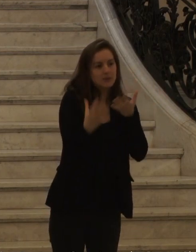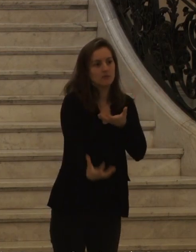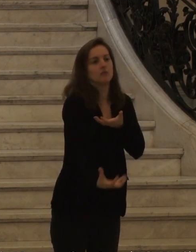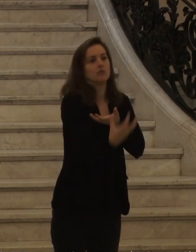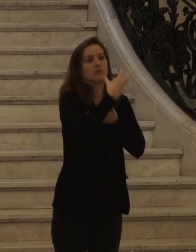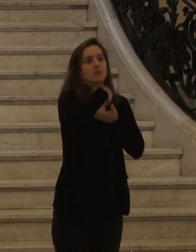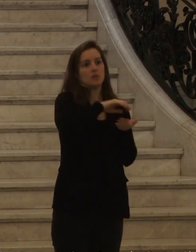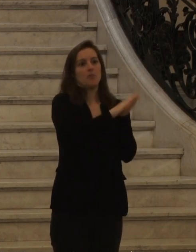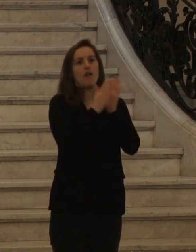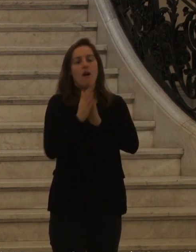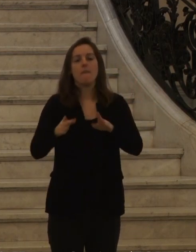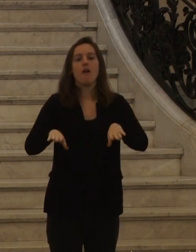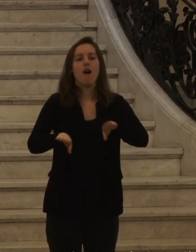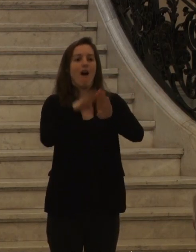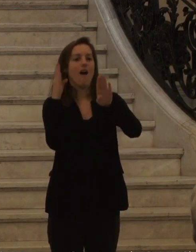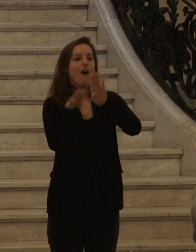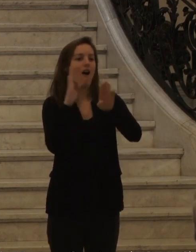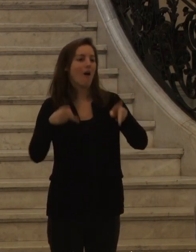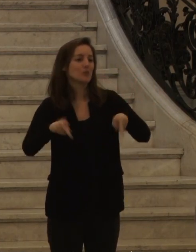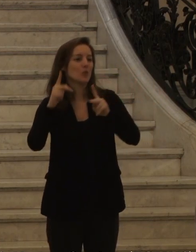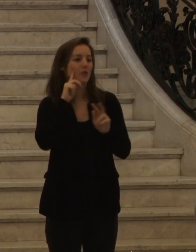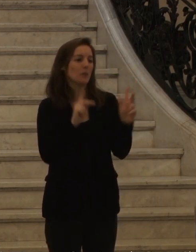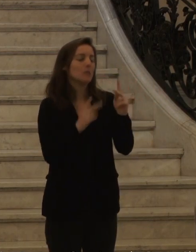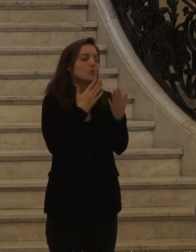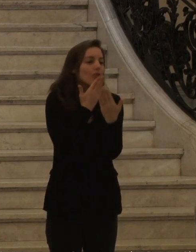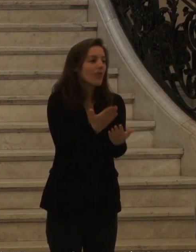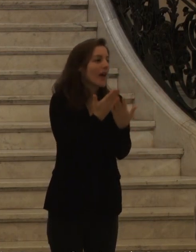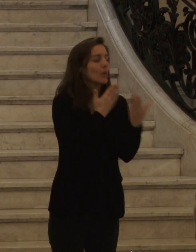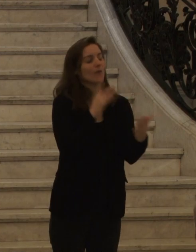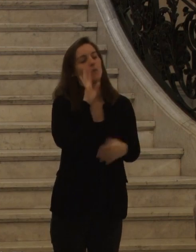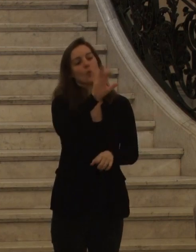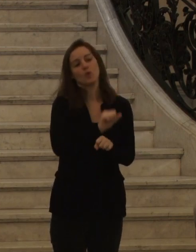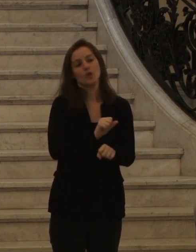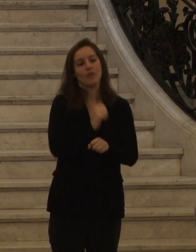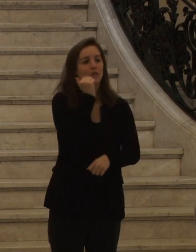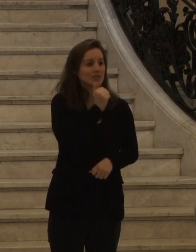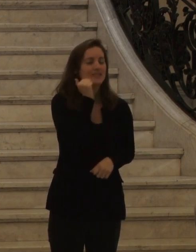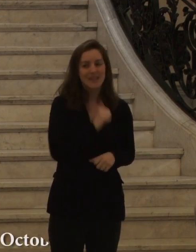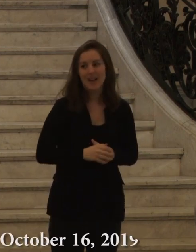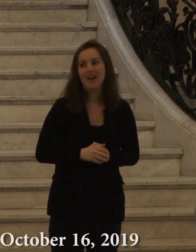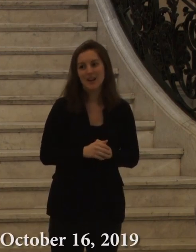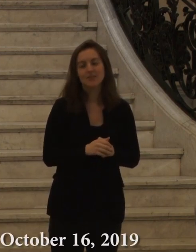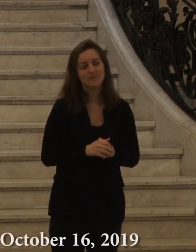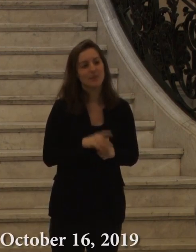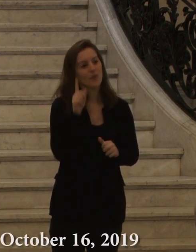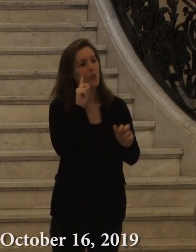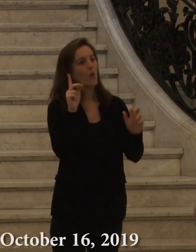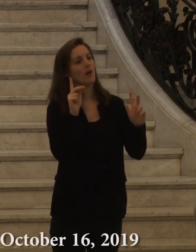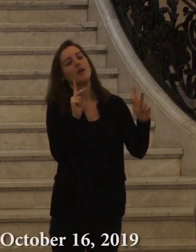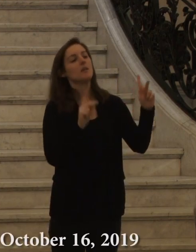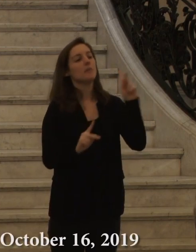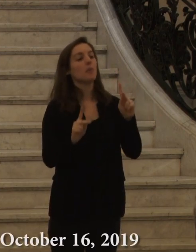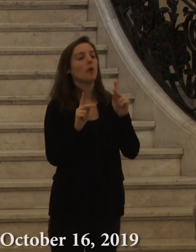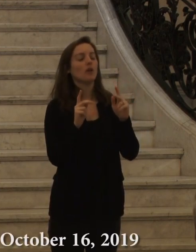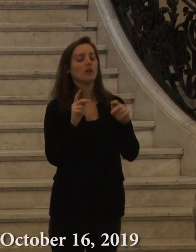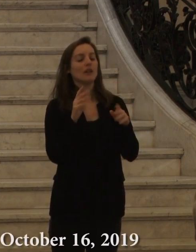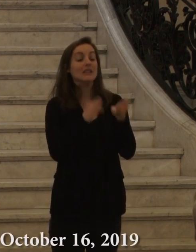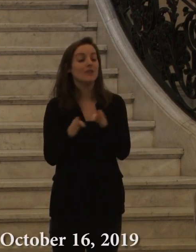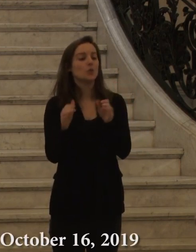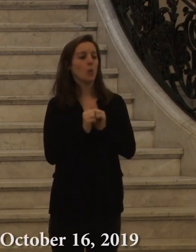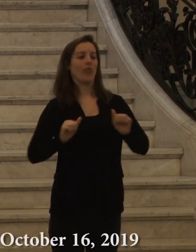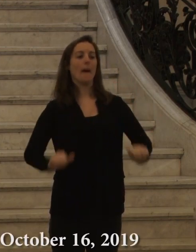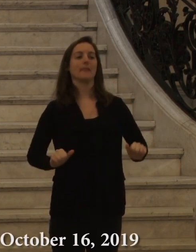opening up more doors of opportunity. So I really just want to thank them for what they do each and every day for individuals with abilities in the Commonwealth. So thank you for